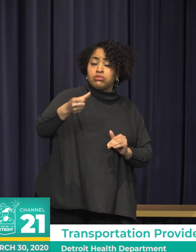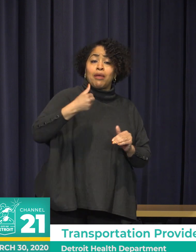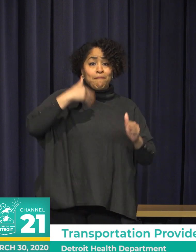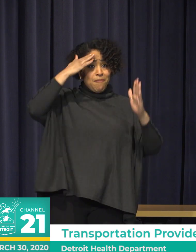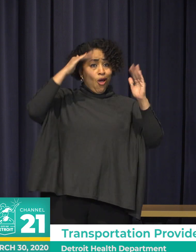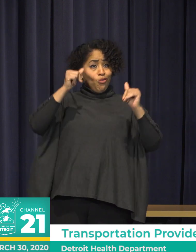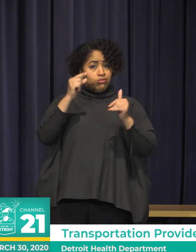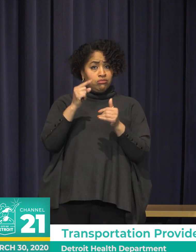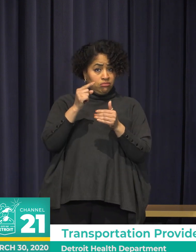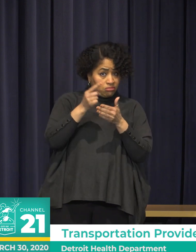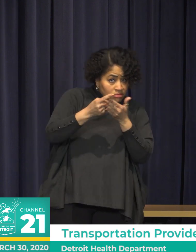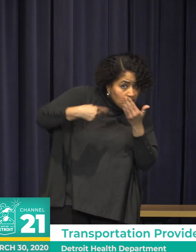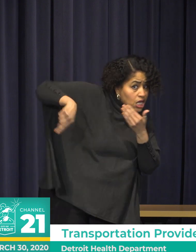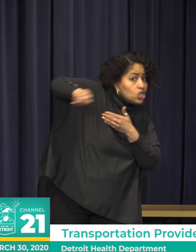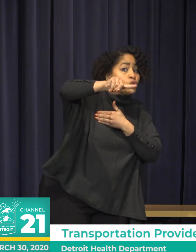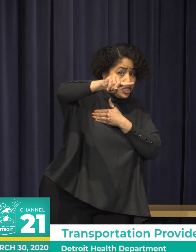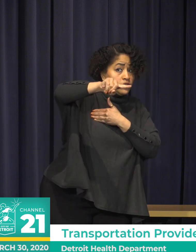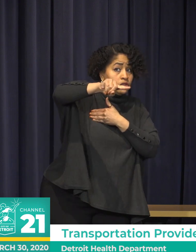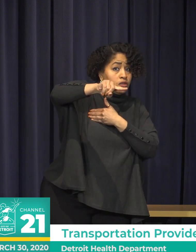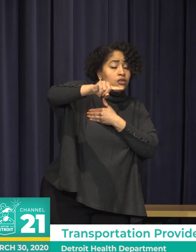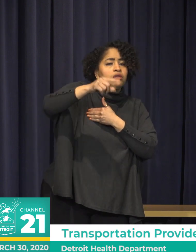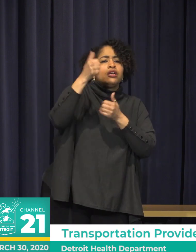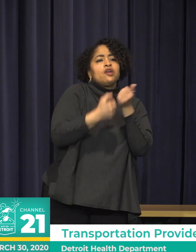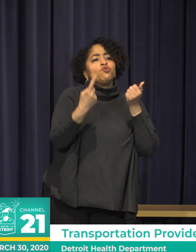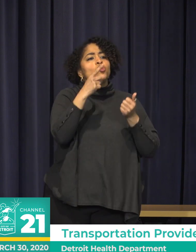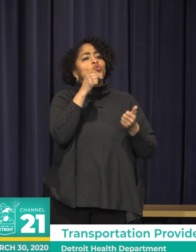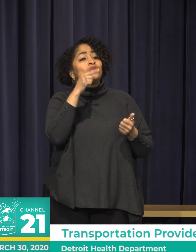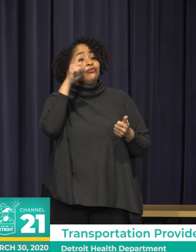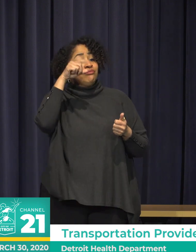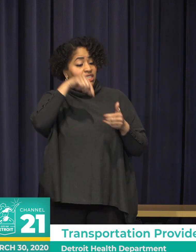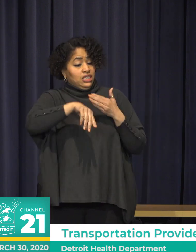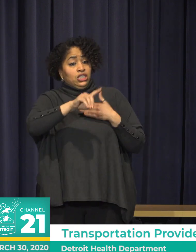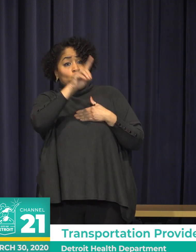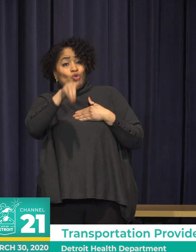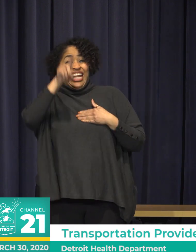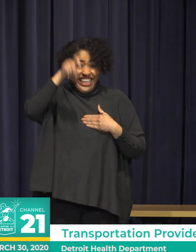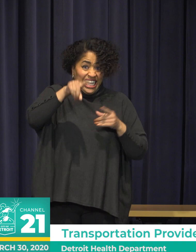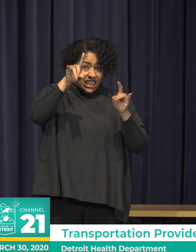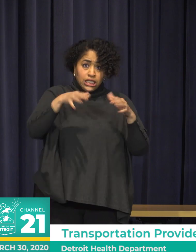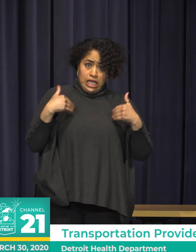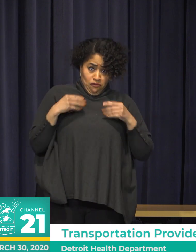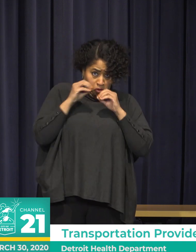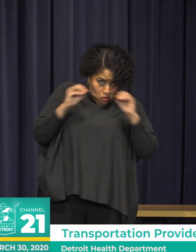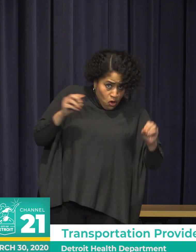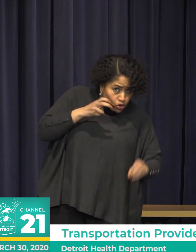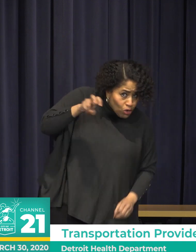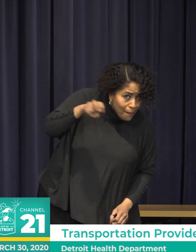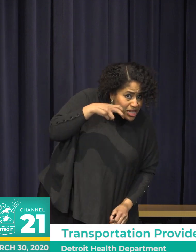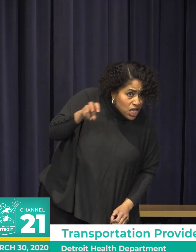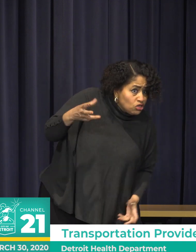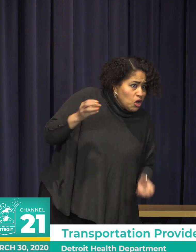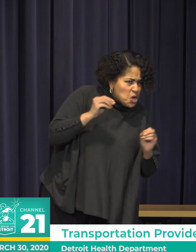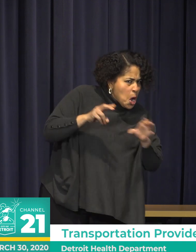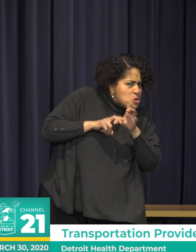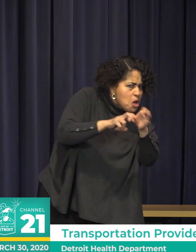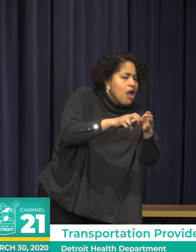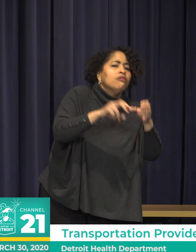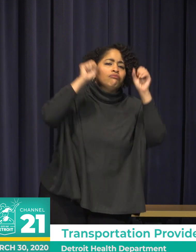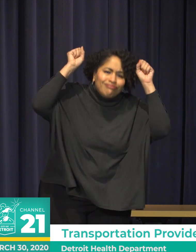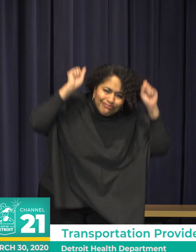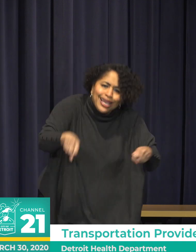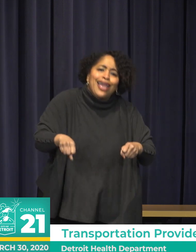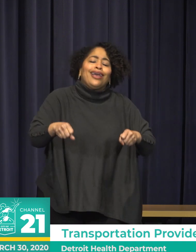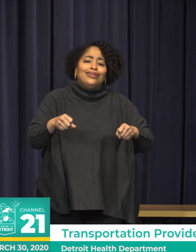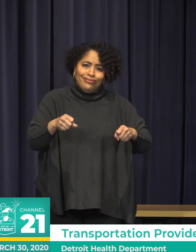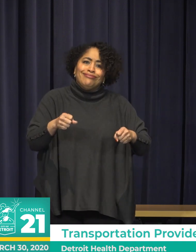from now, everybody in the city who needs a test and doesn't have transportation will be able to get